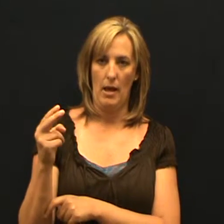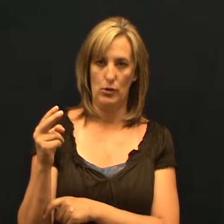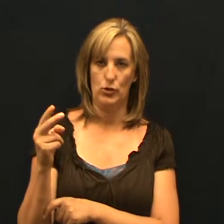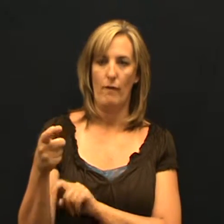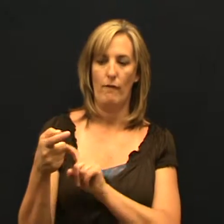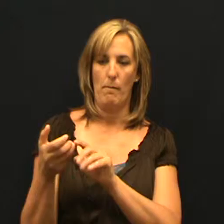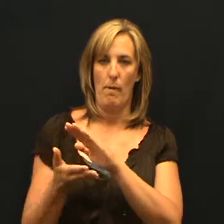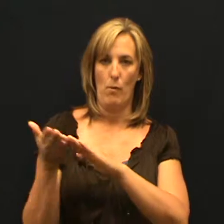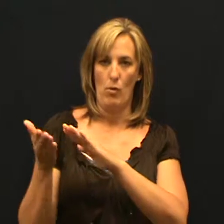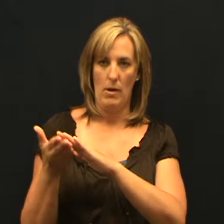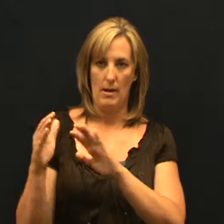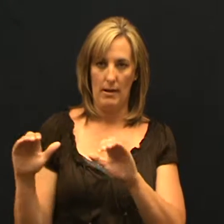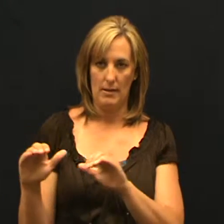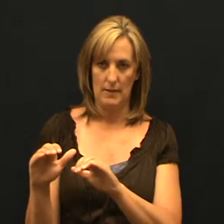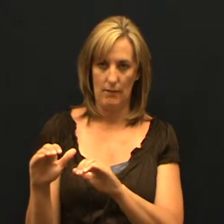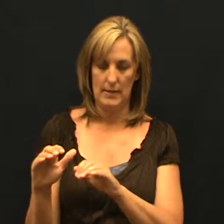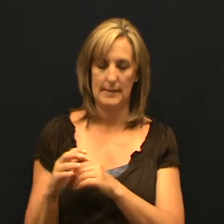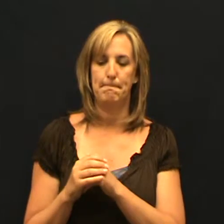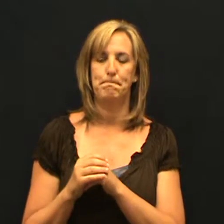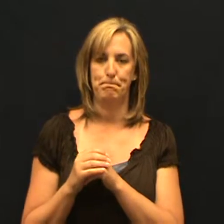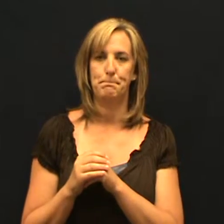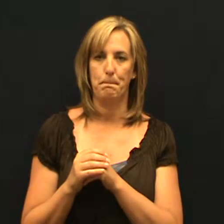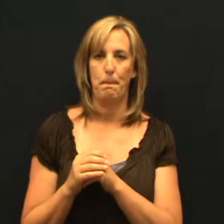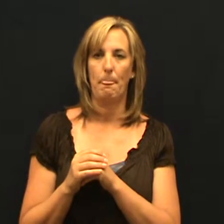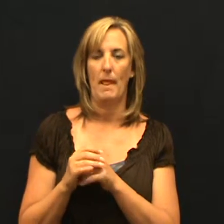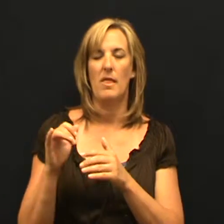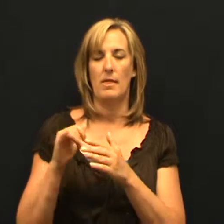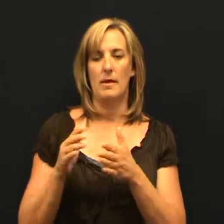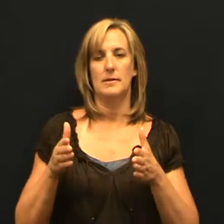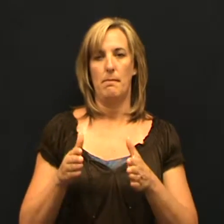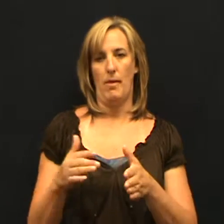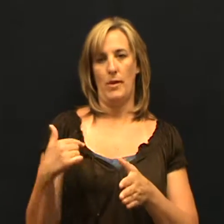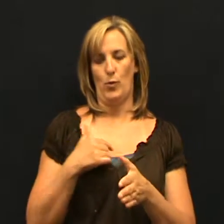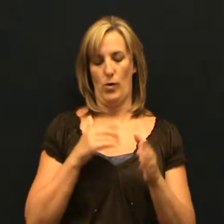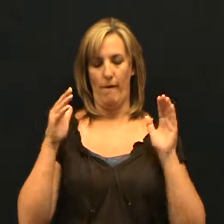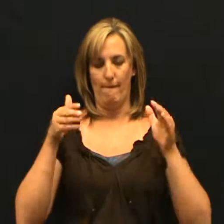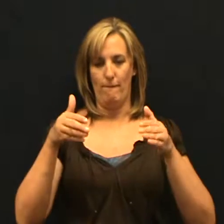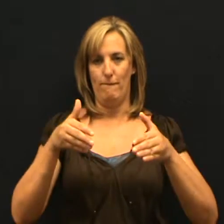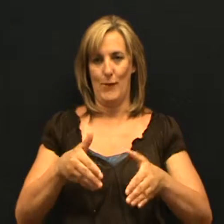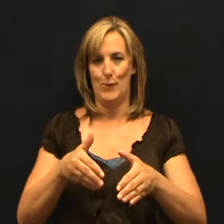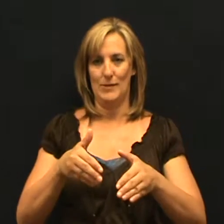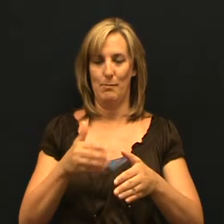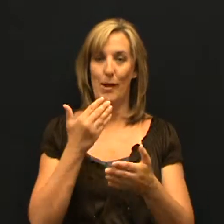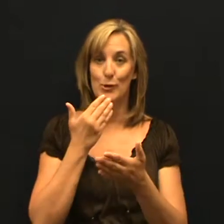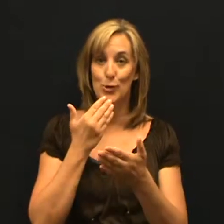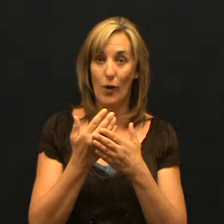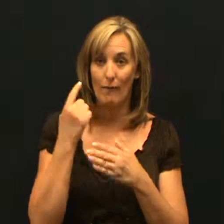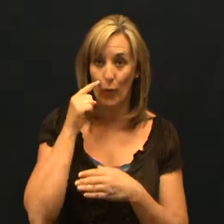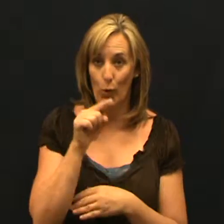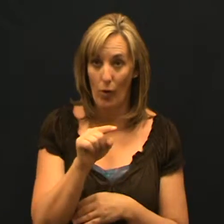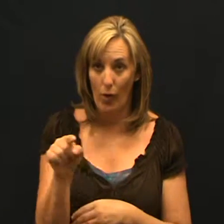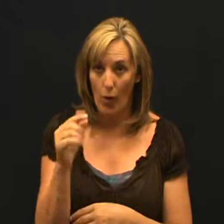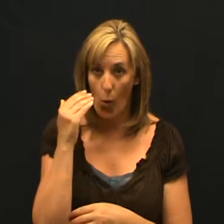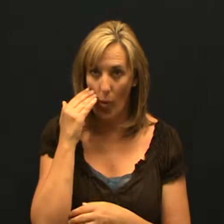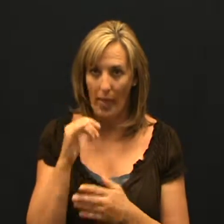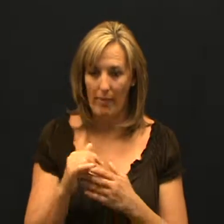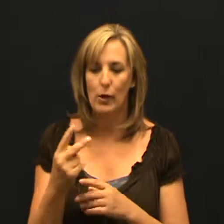activities. So that's the method we're going to focus on here, but it's good for you to know that there are two methods, and this is what the